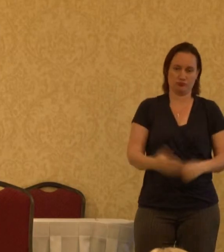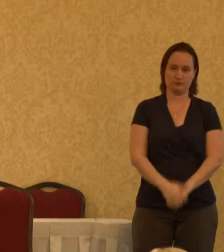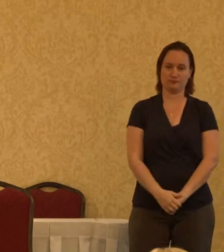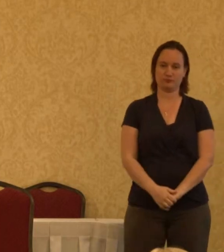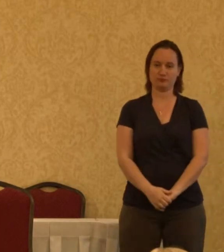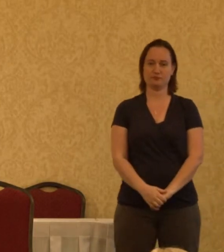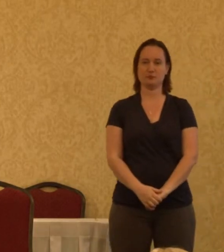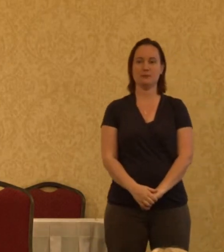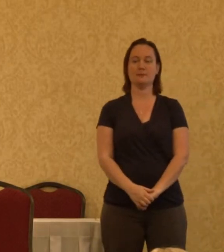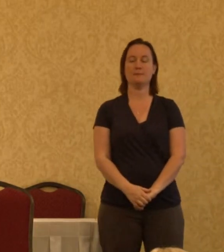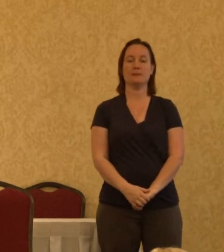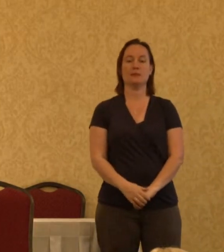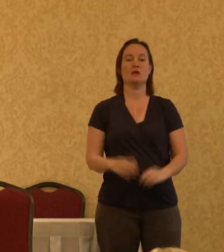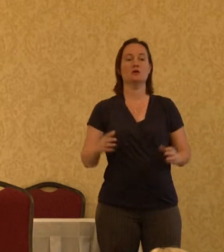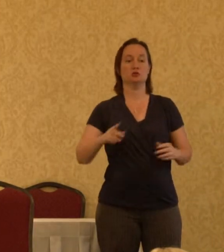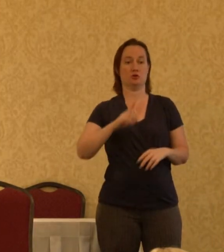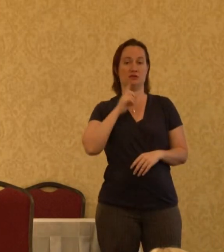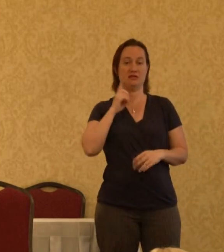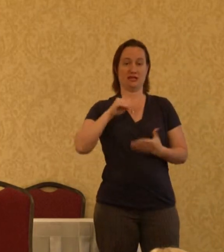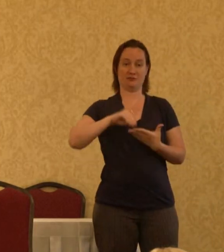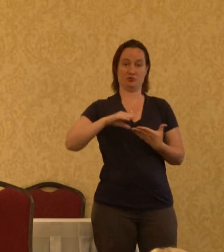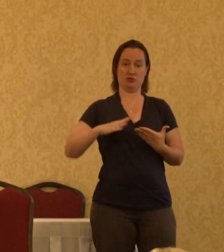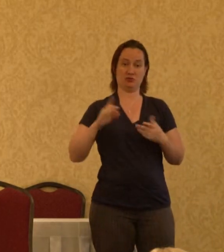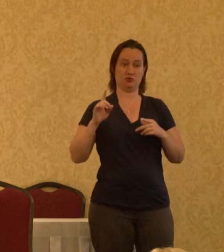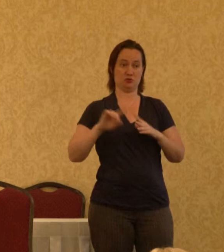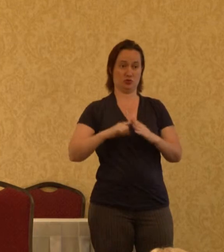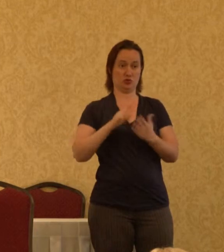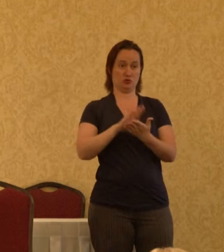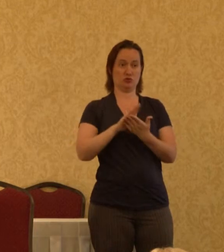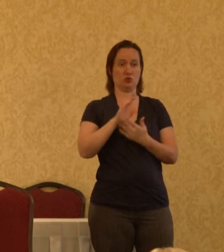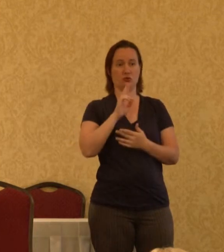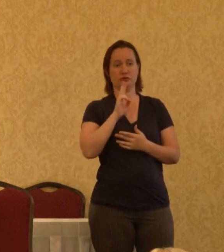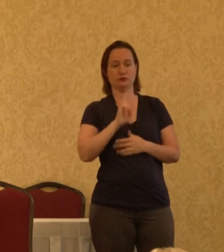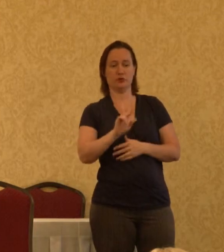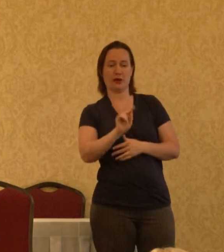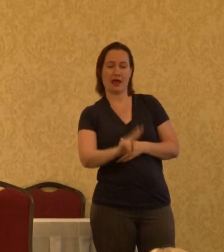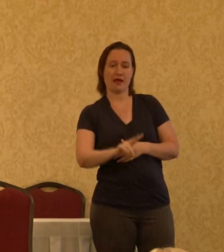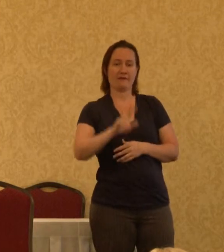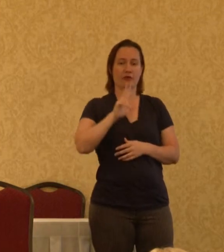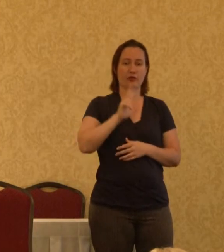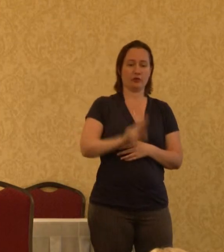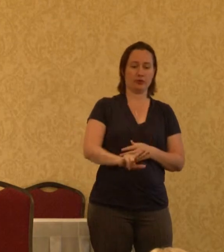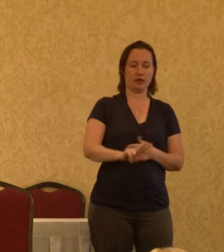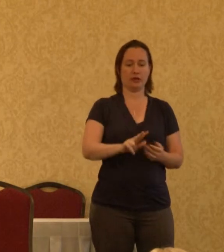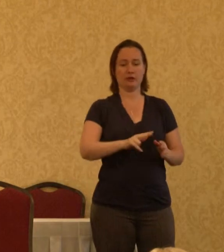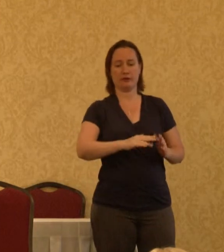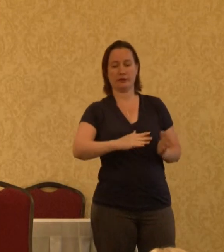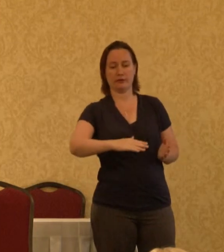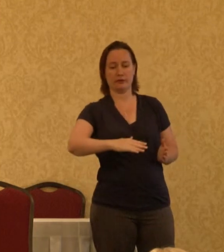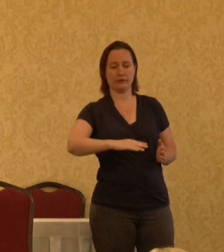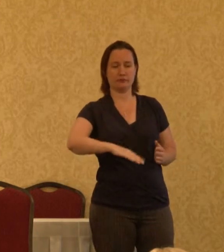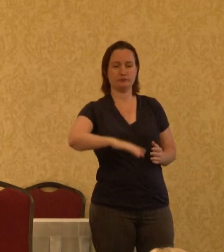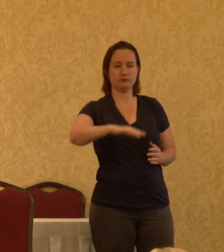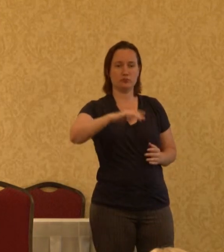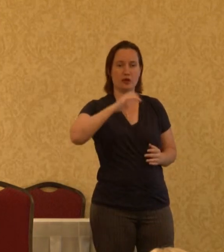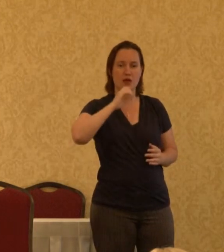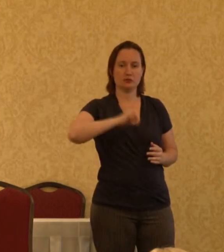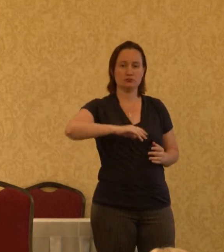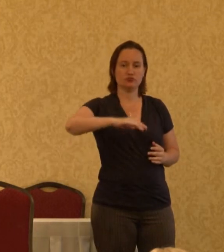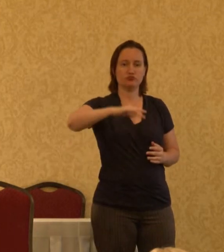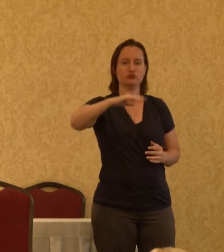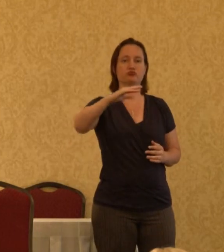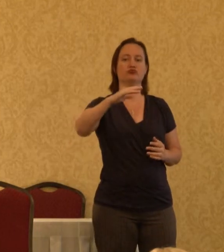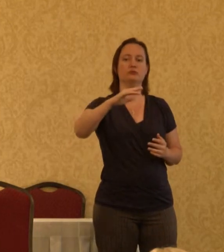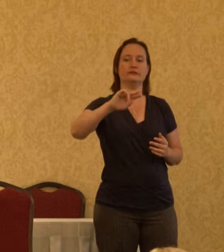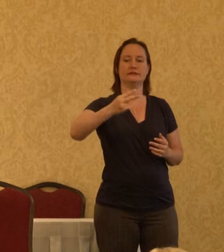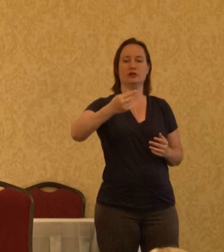the deaf students who enter school here when they're 2.5 or 3, by the time, a few years later, say